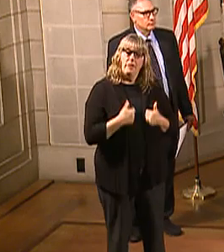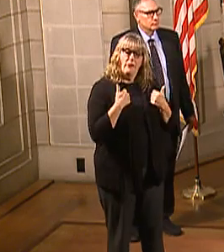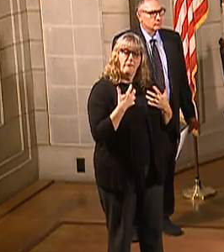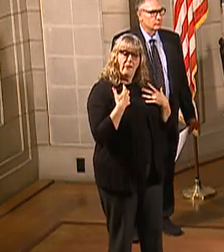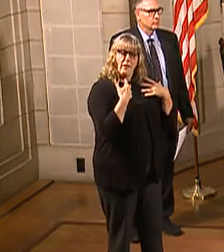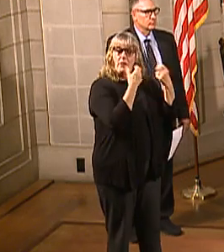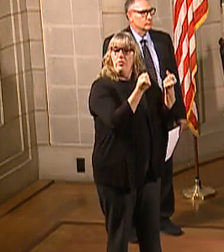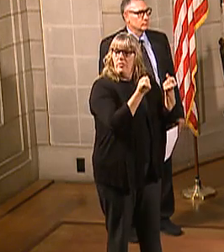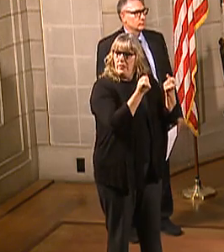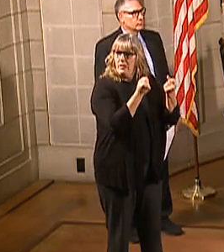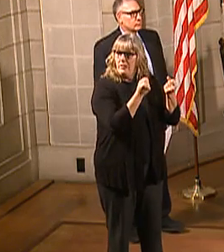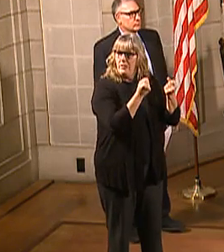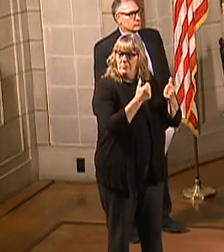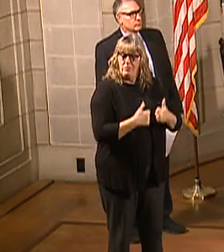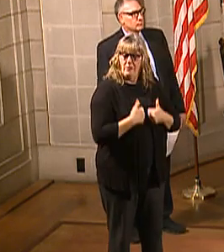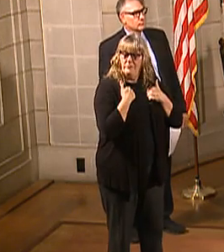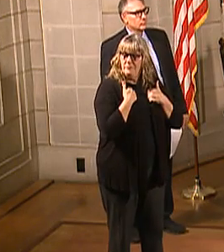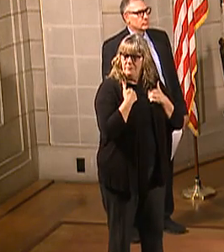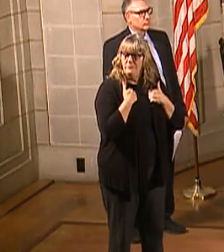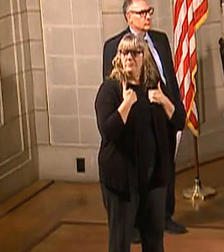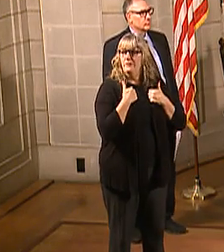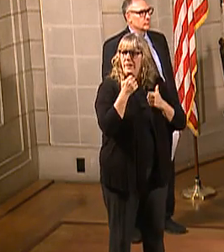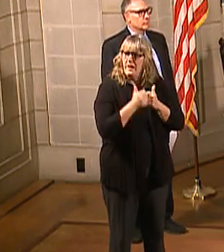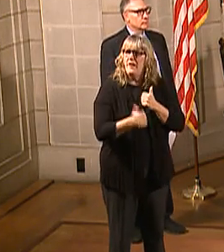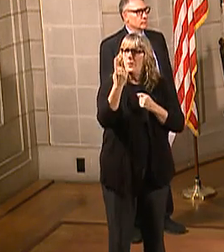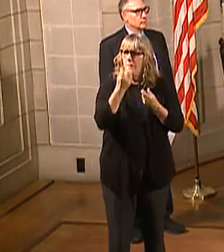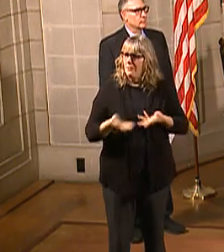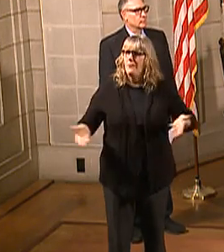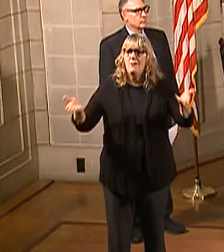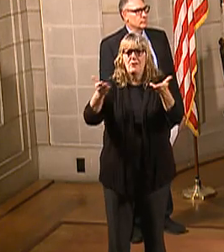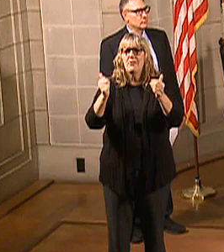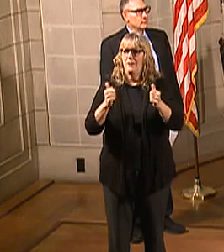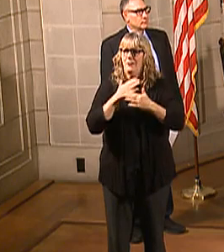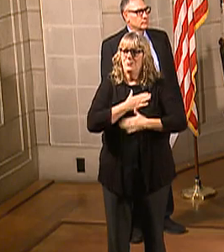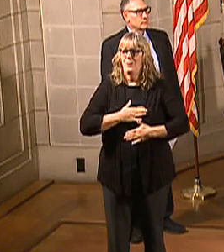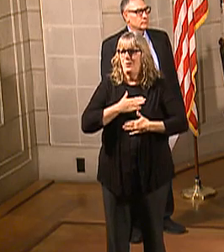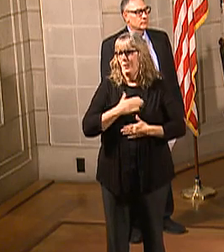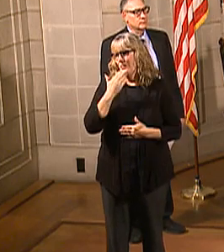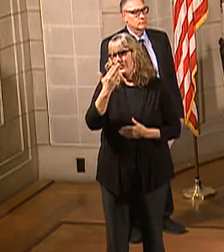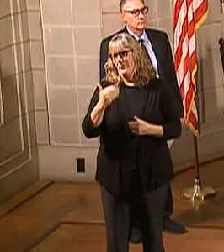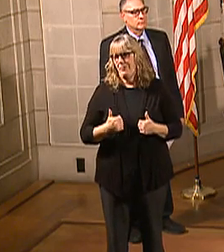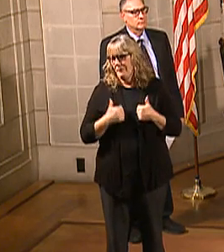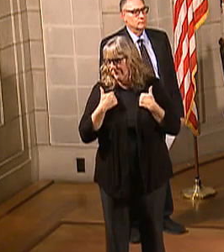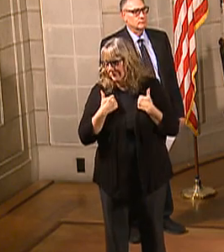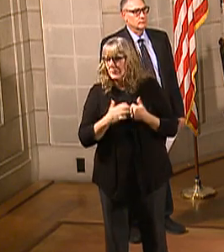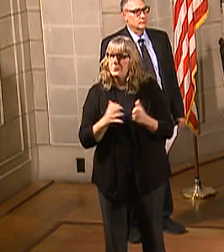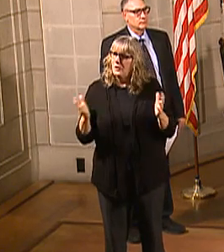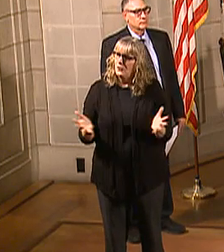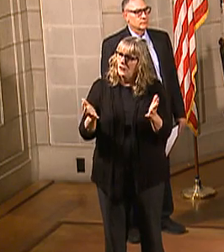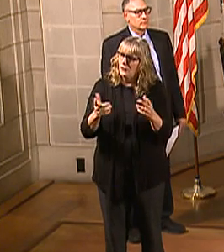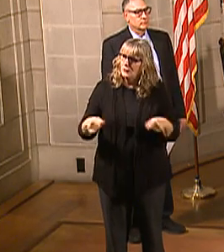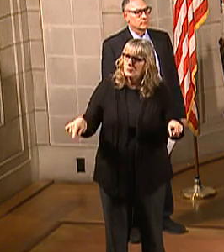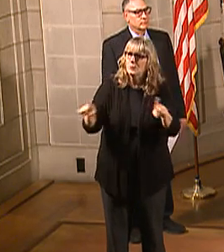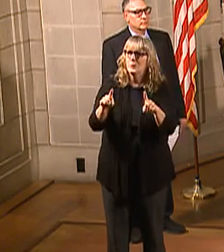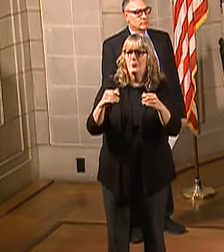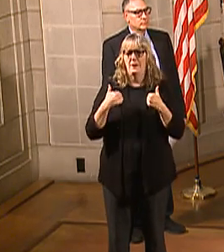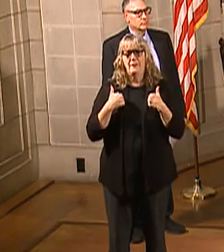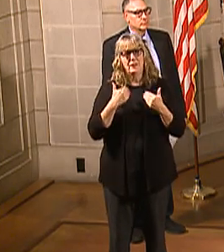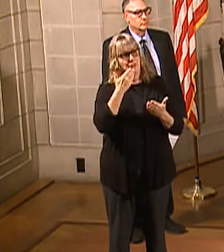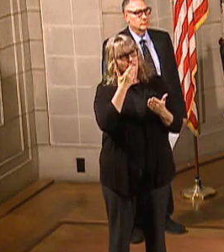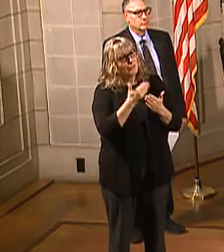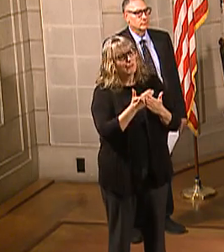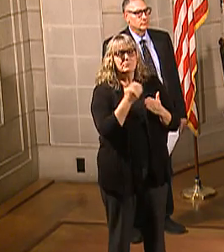lifestyle is one of the ways that everybody in Nebraska can enjoy the good life. And we want to encourage people to have